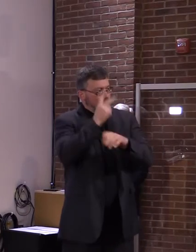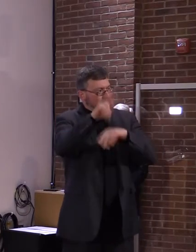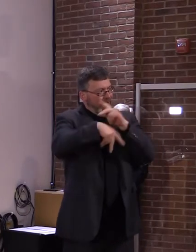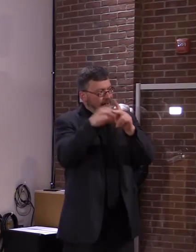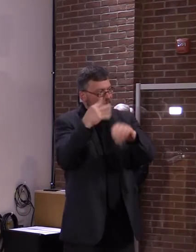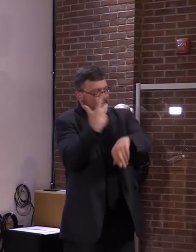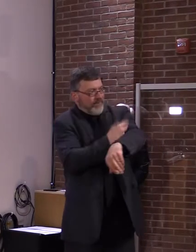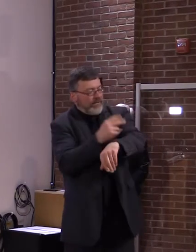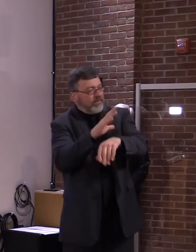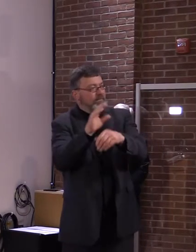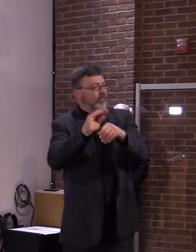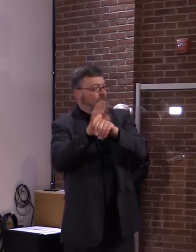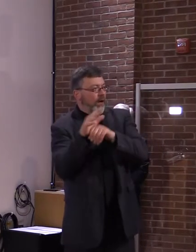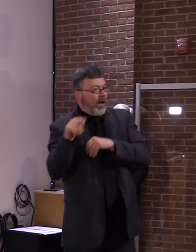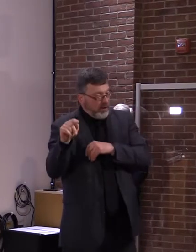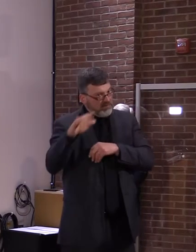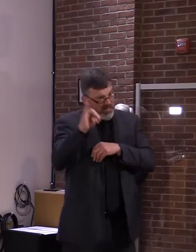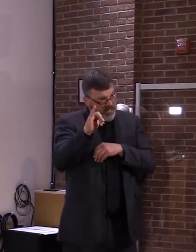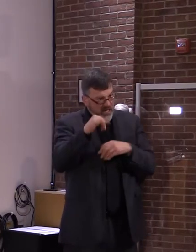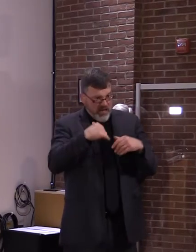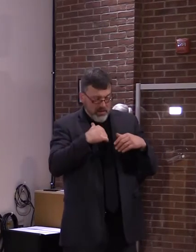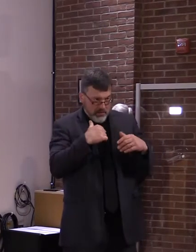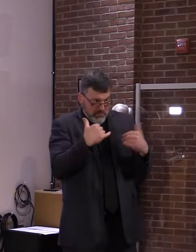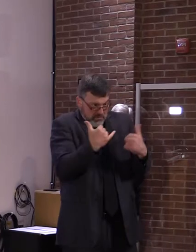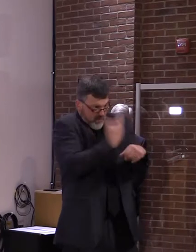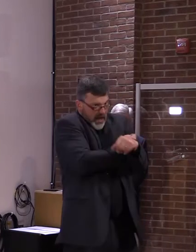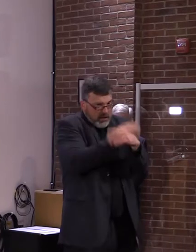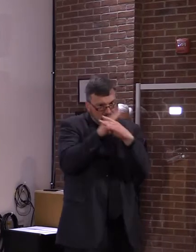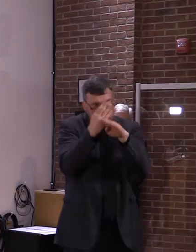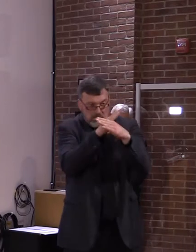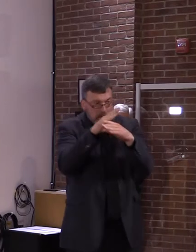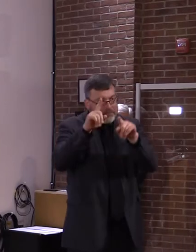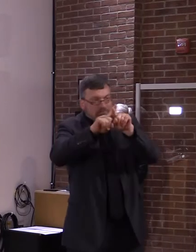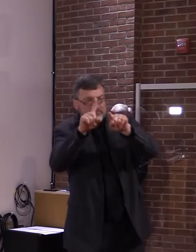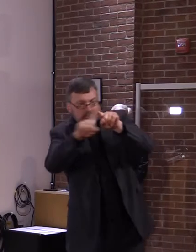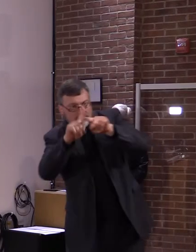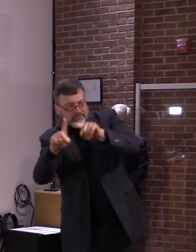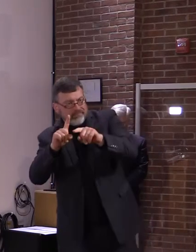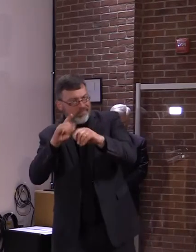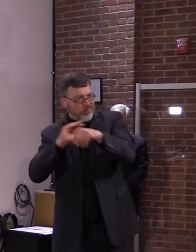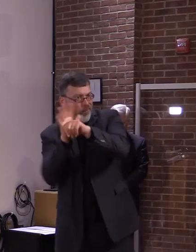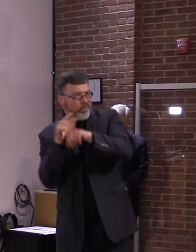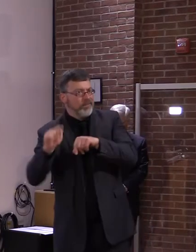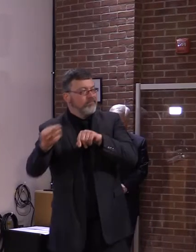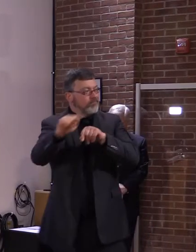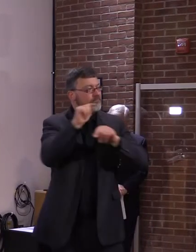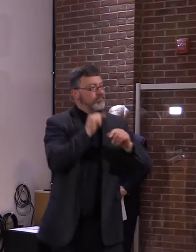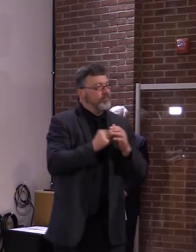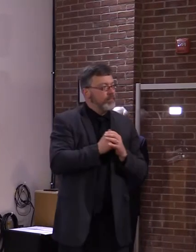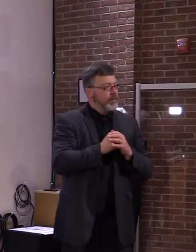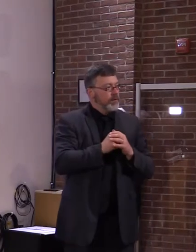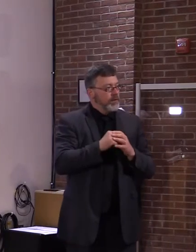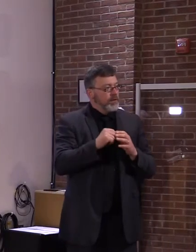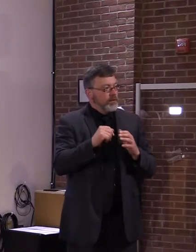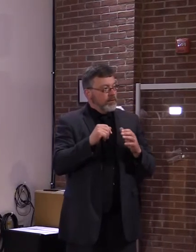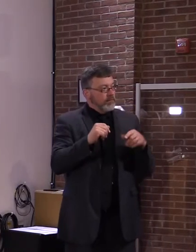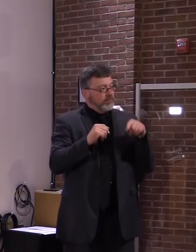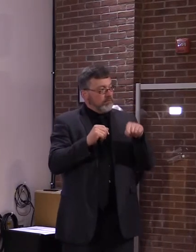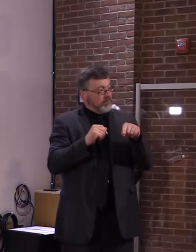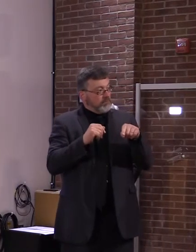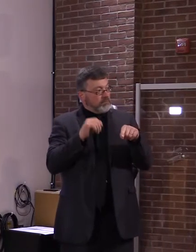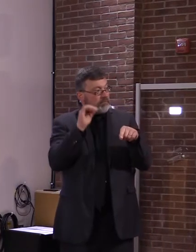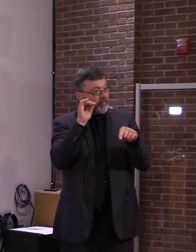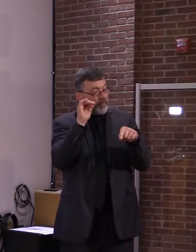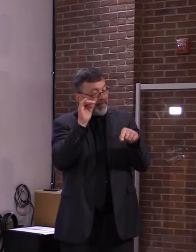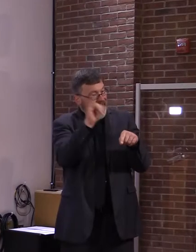our immunity to COVID-19 lasts. According to some studies that are new, immunity to the